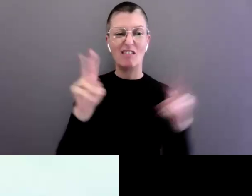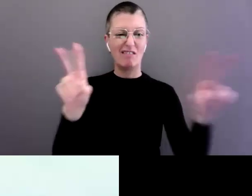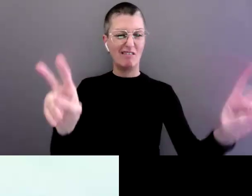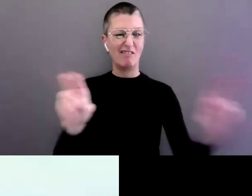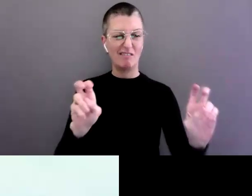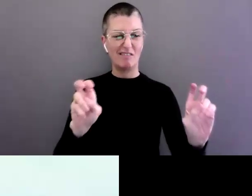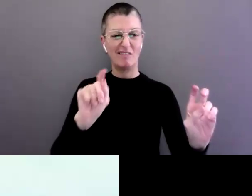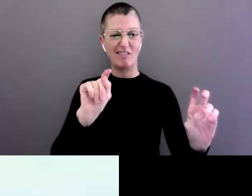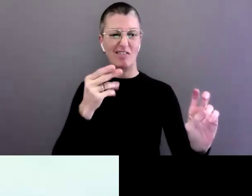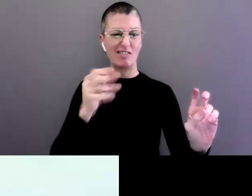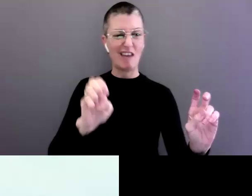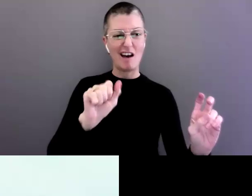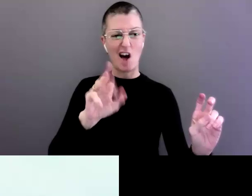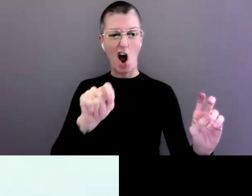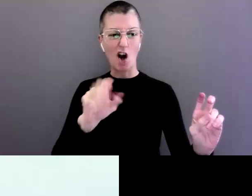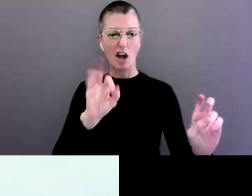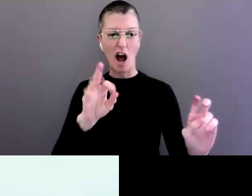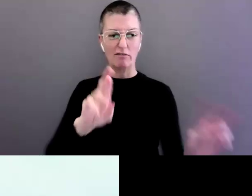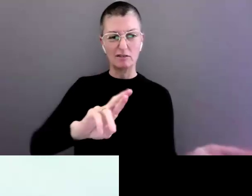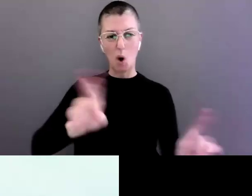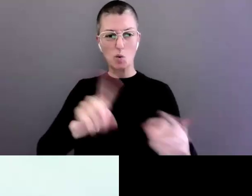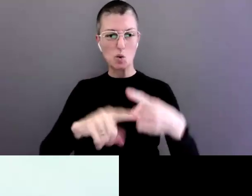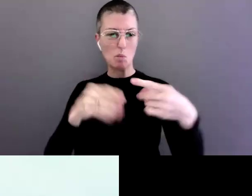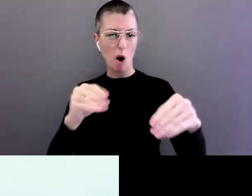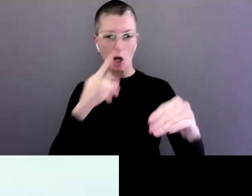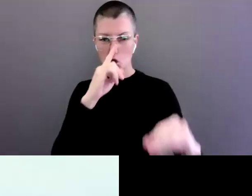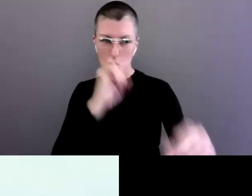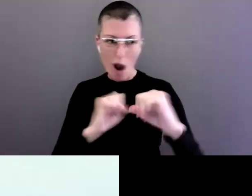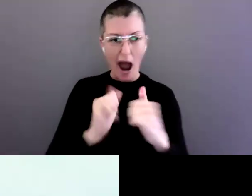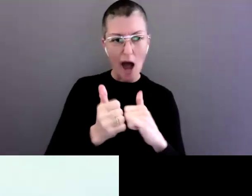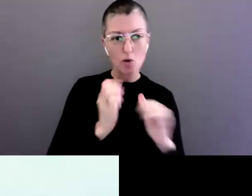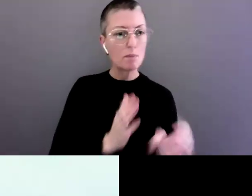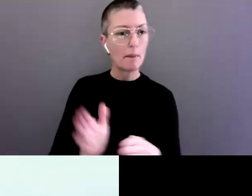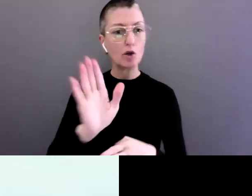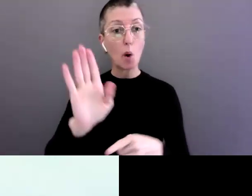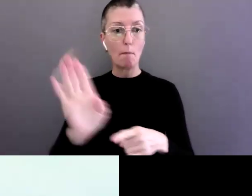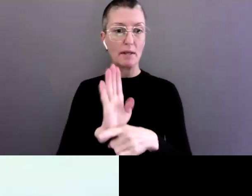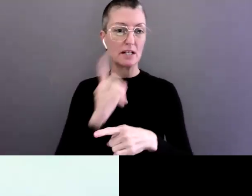your business for the big launch. So, Coco, I'm going to turn it over to you.